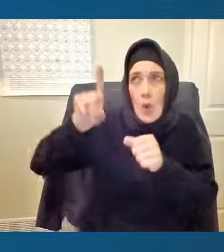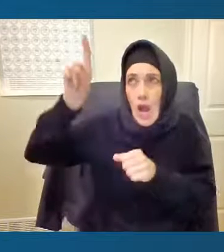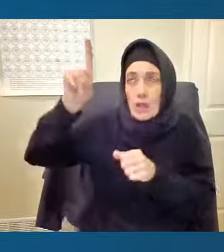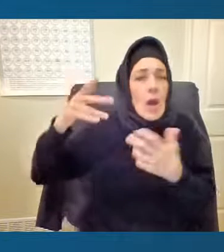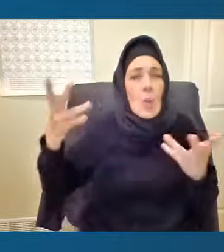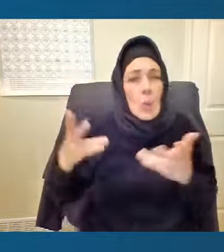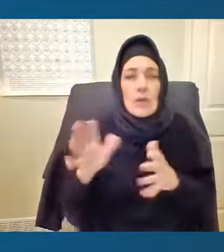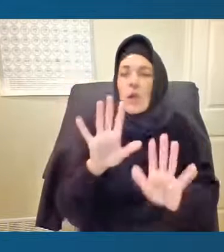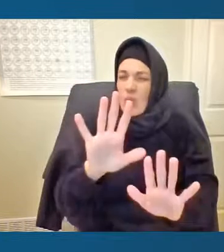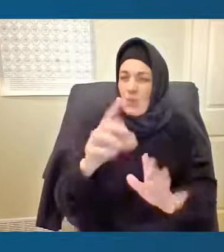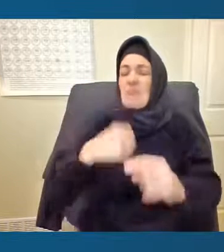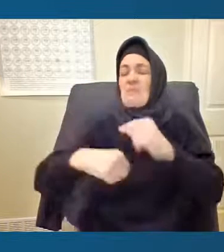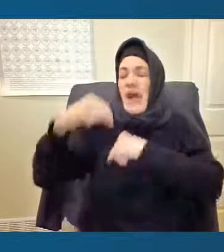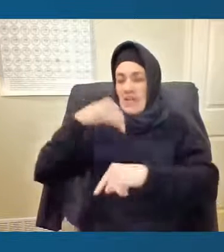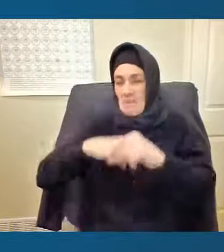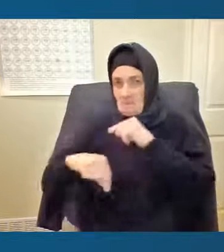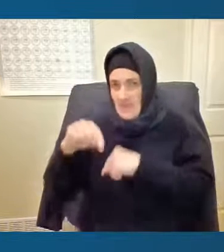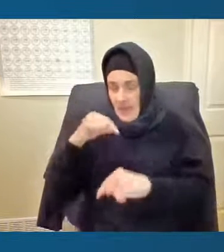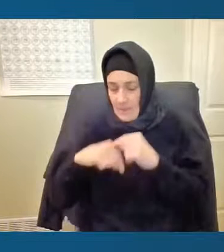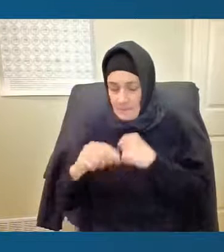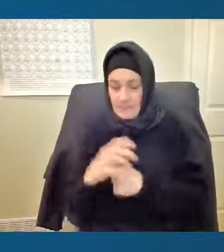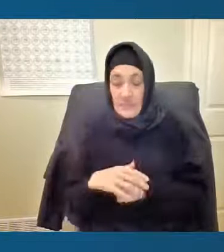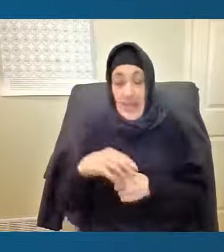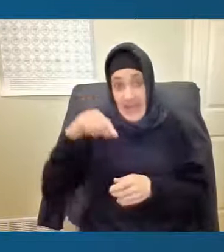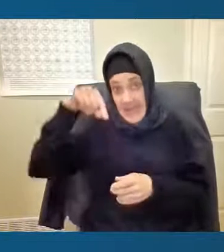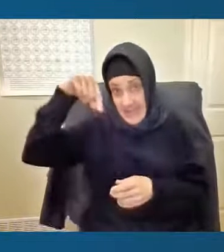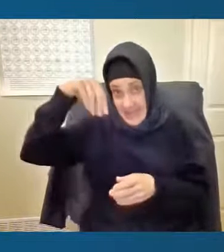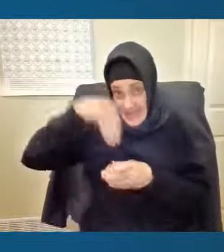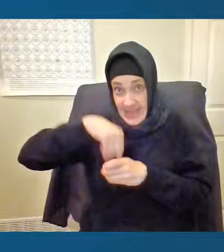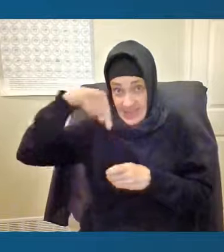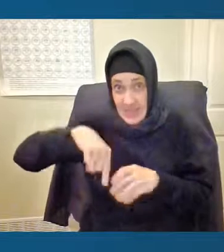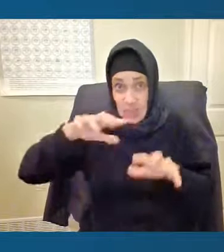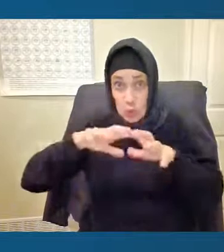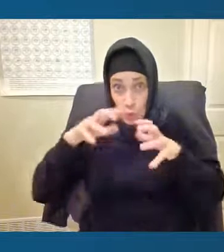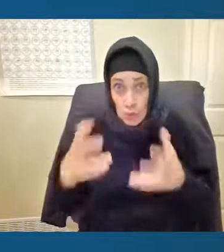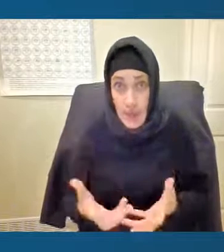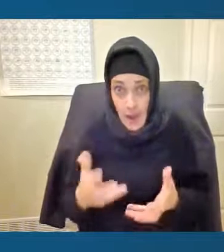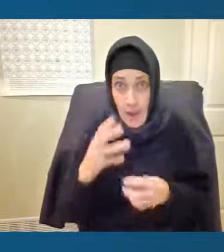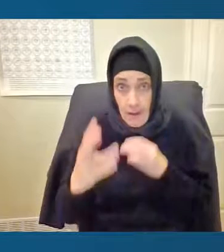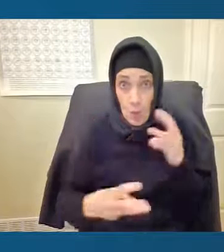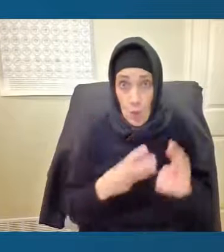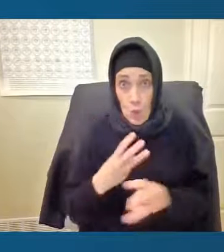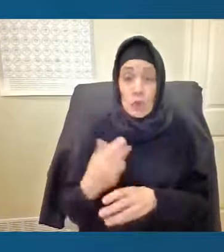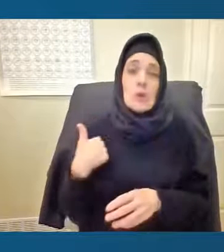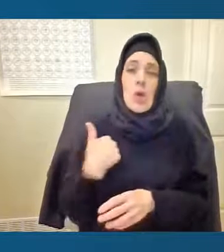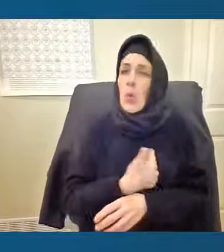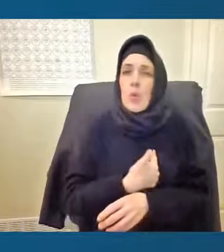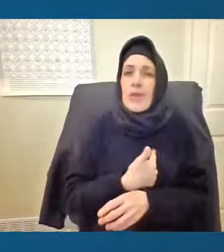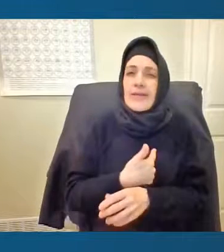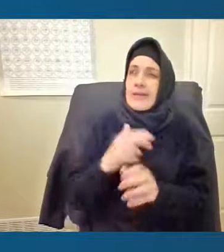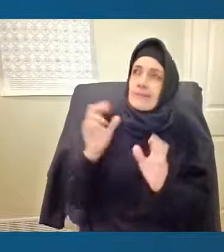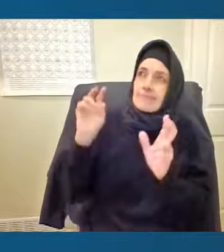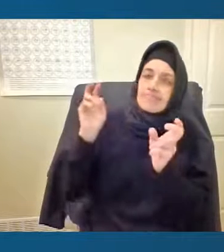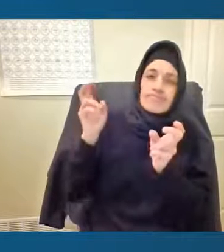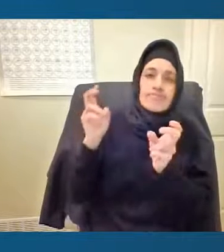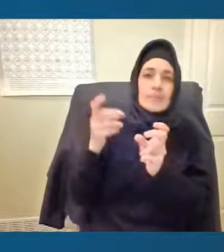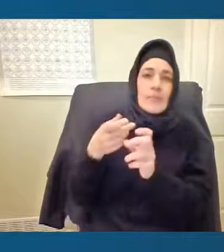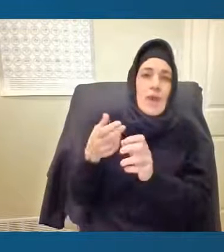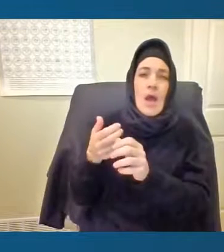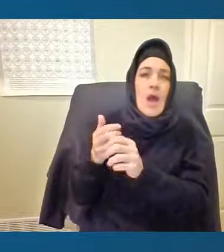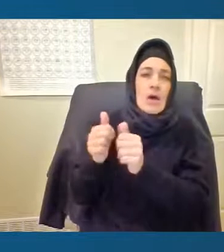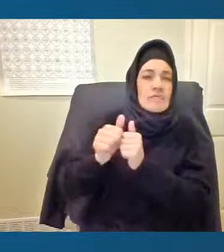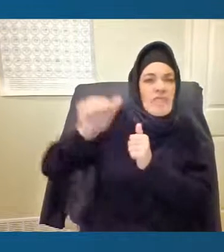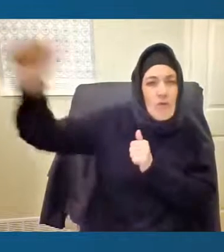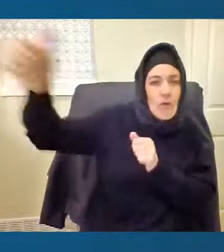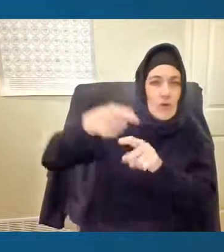let's back up. In this dunya, we're away from God. Meaning, before we were created, the Quran tells